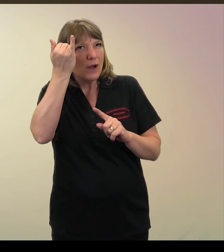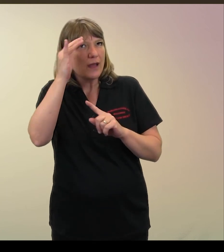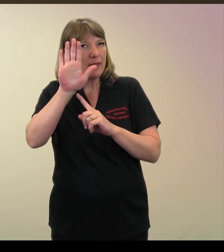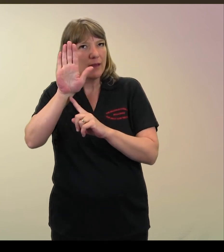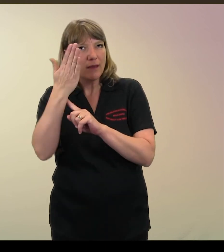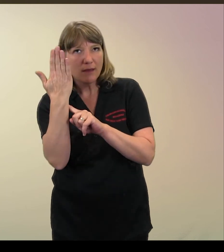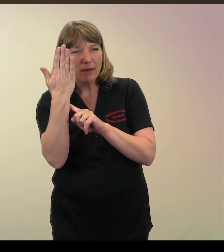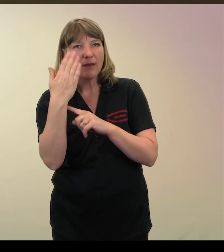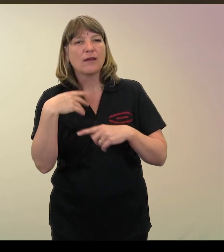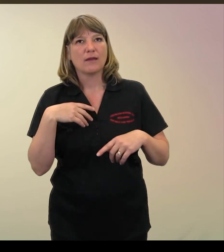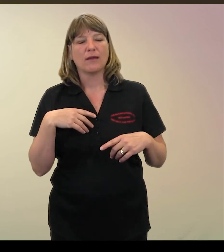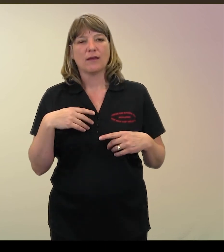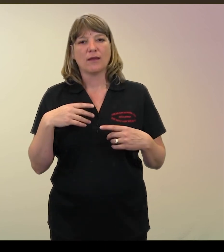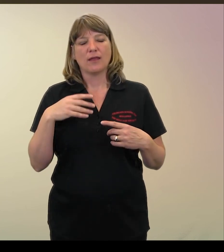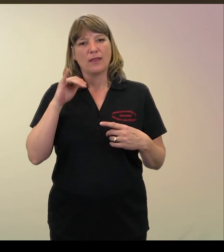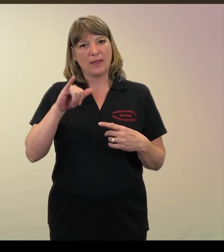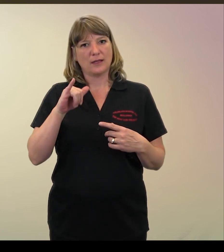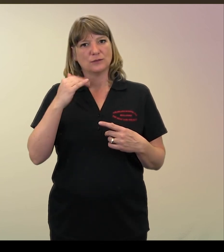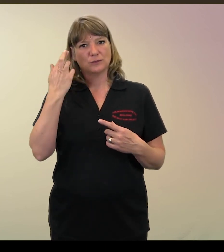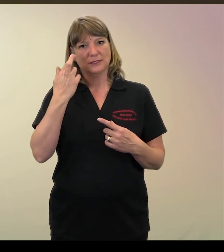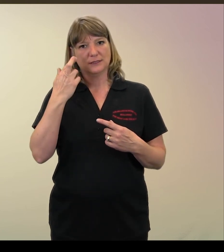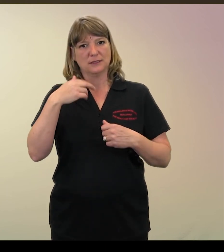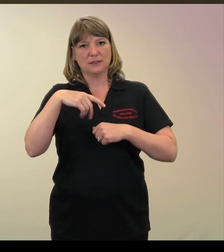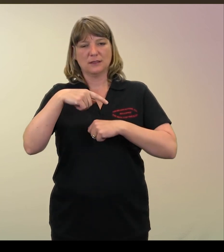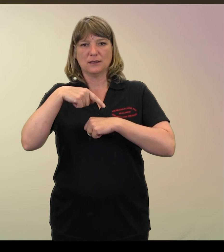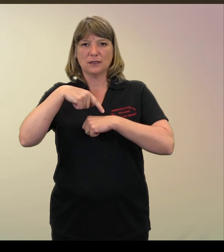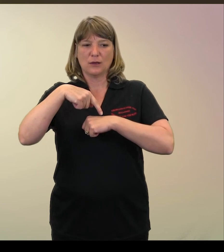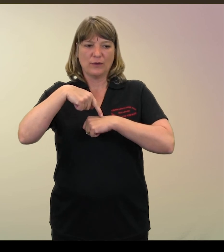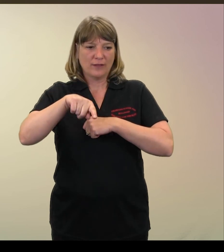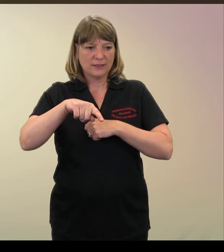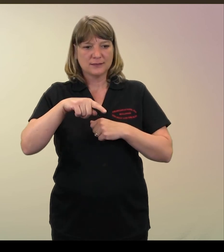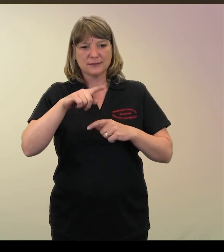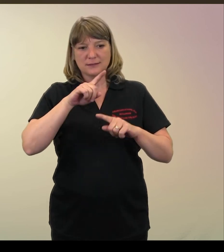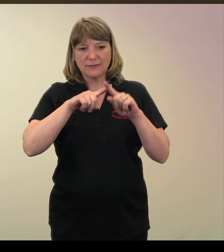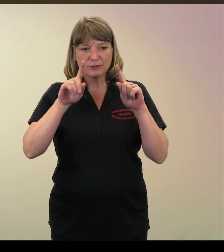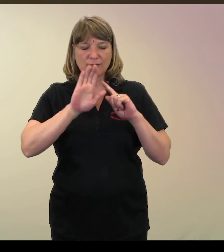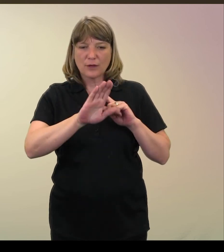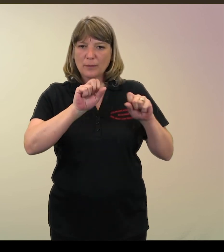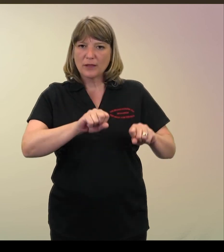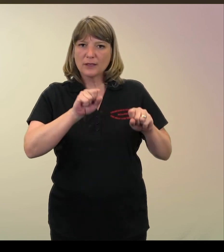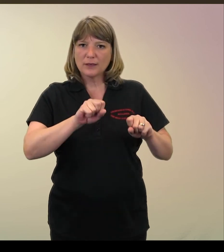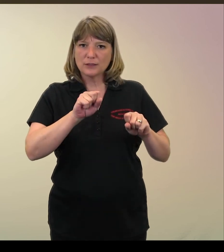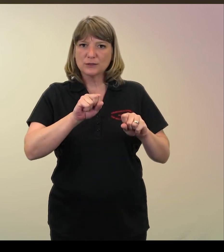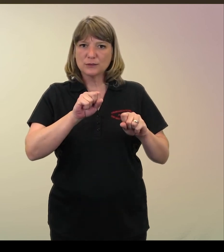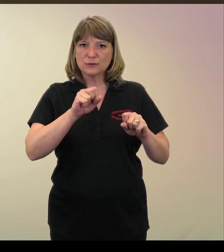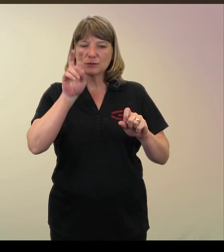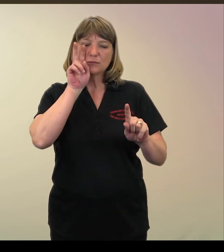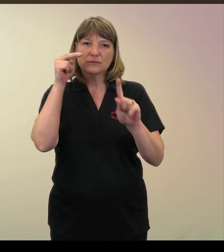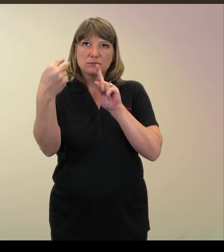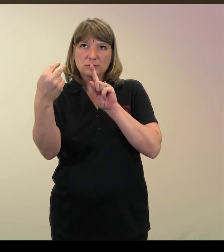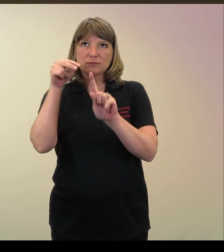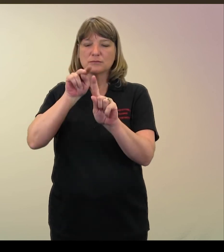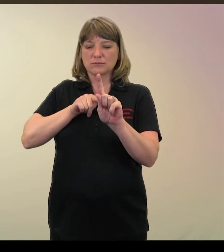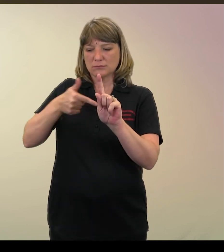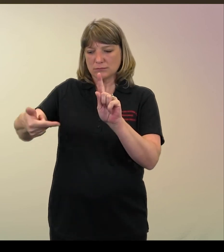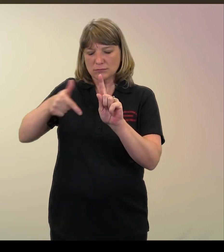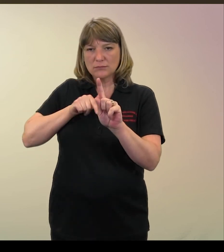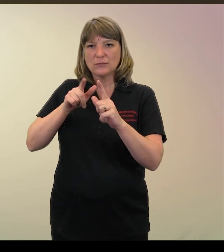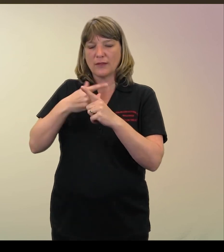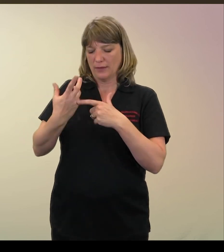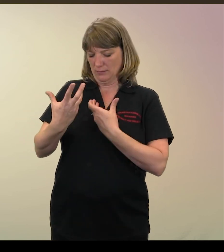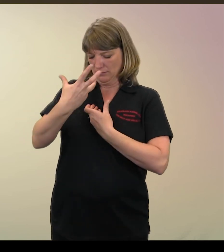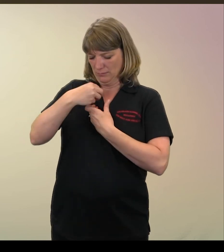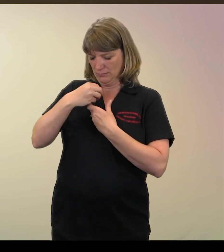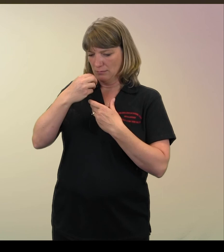about why that might be, but one of them is that, again, it reflects this difference with their ability to shift perspective taking,